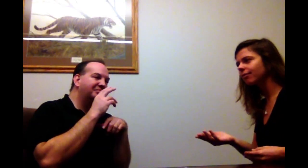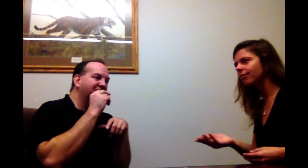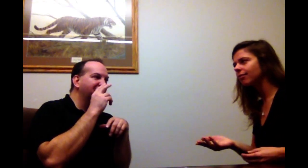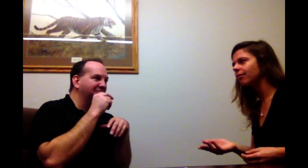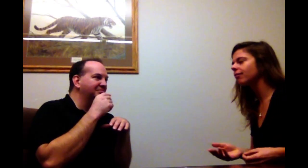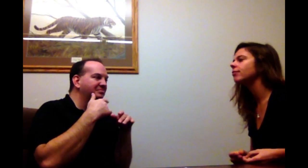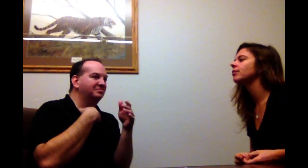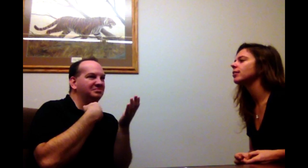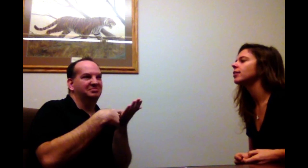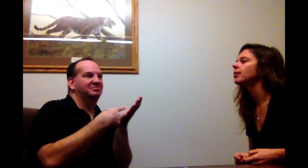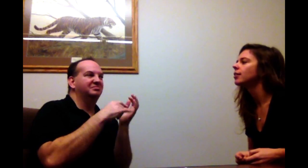No.